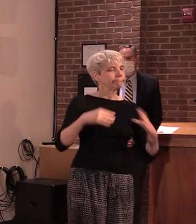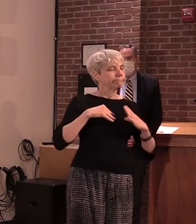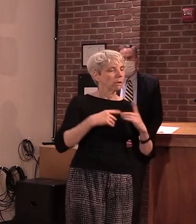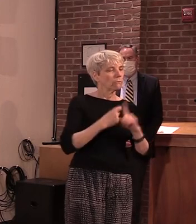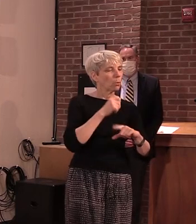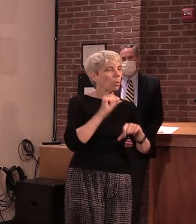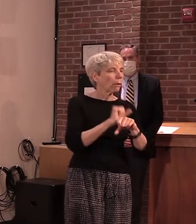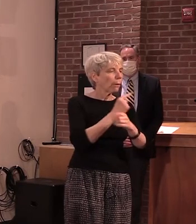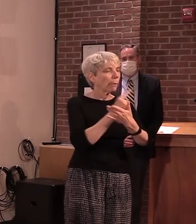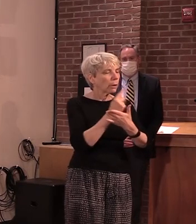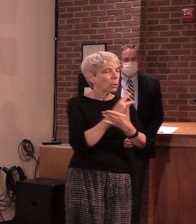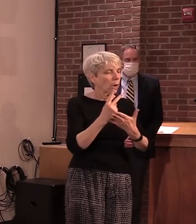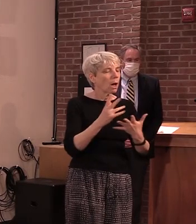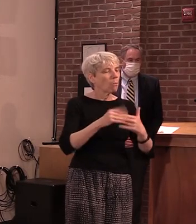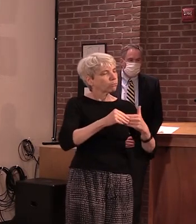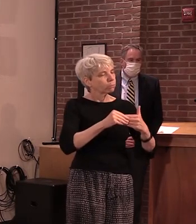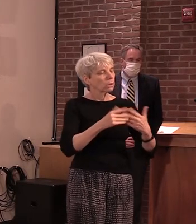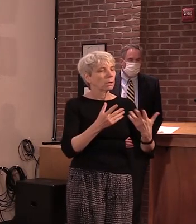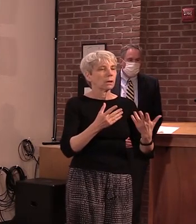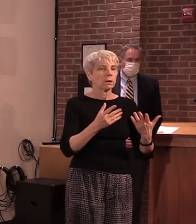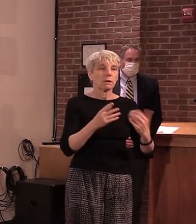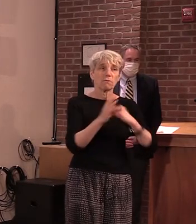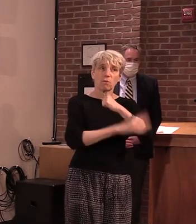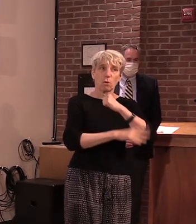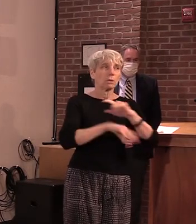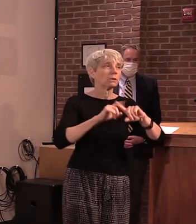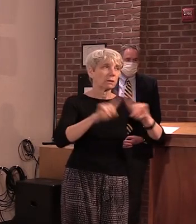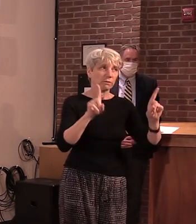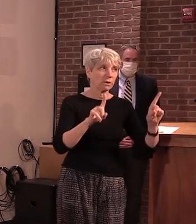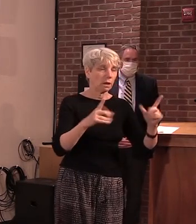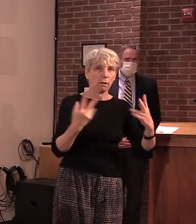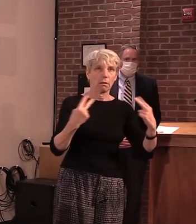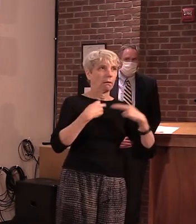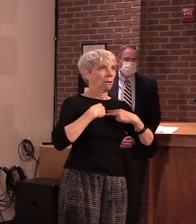structure than the fall does and the way the economy works as well.